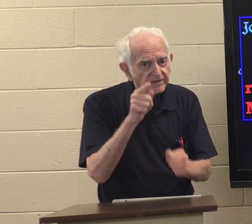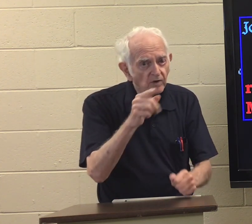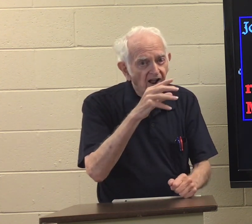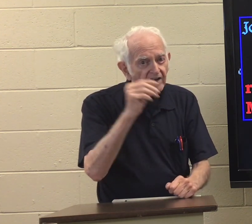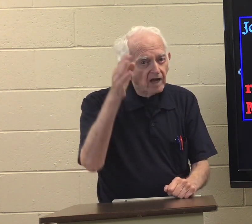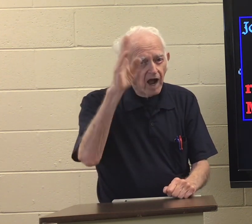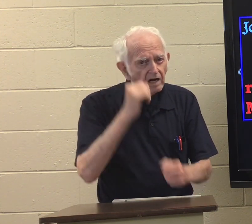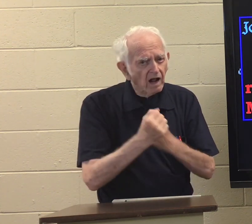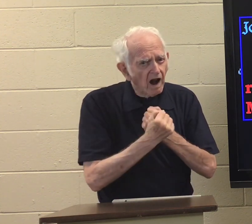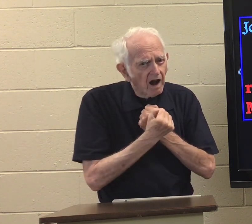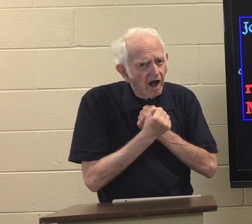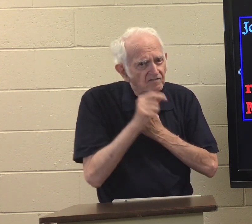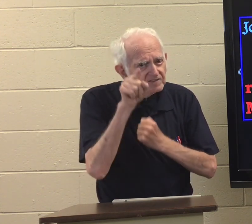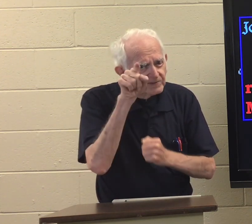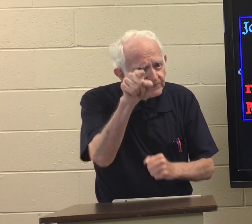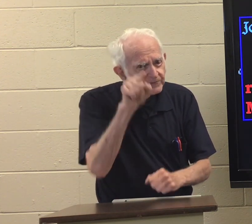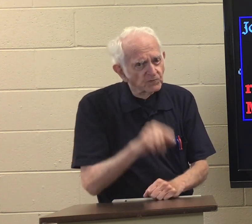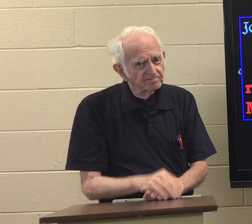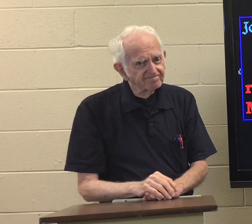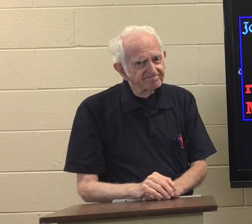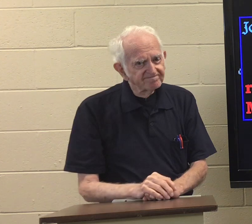is with you, and God loves you.